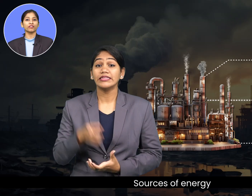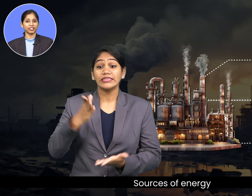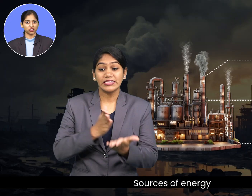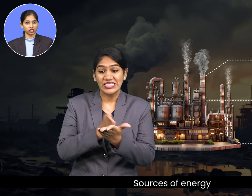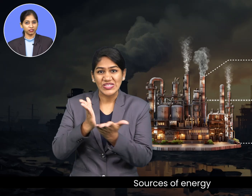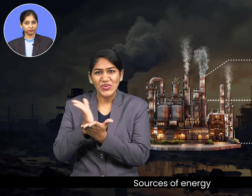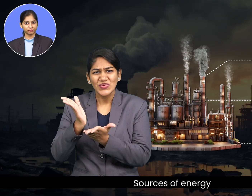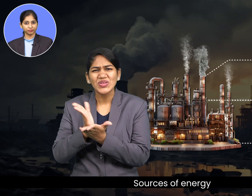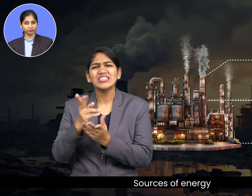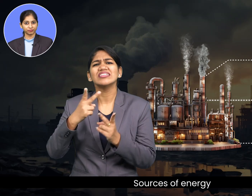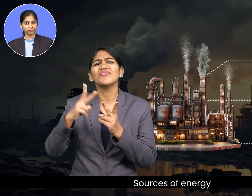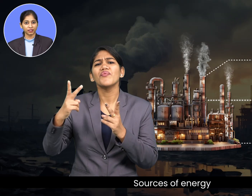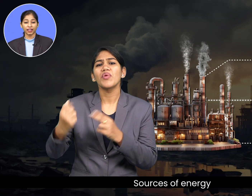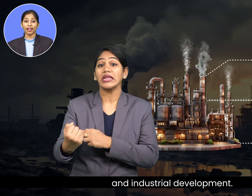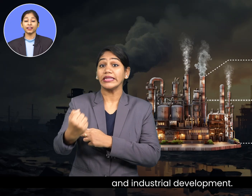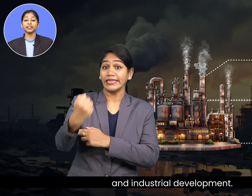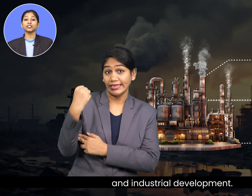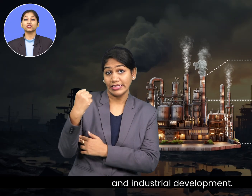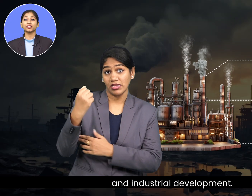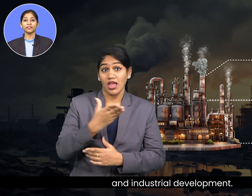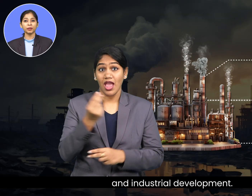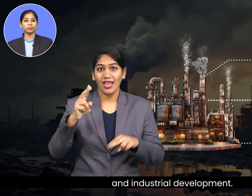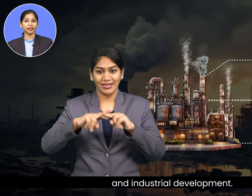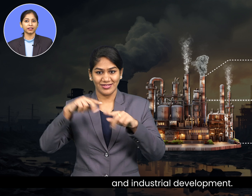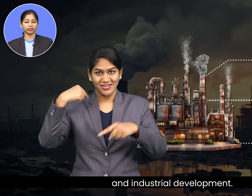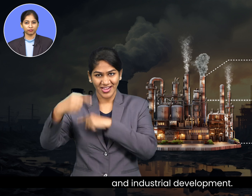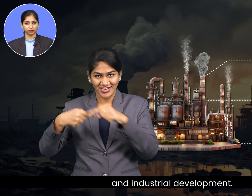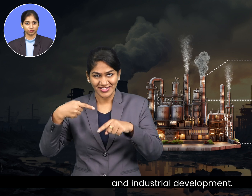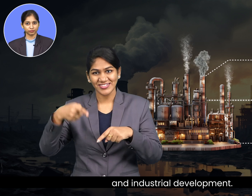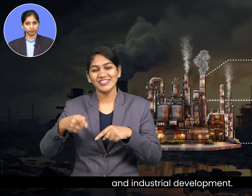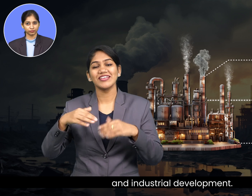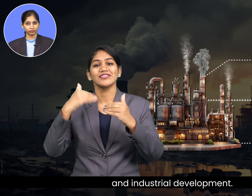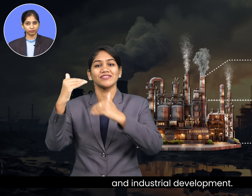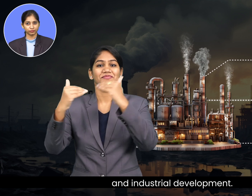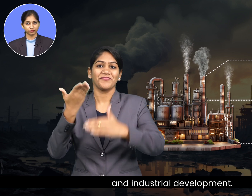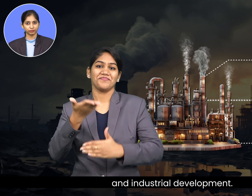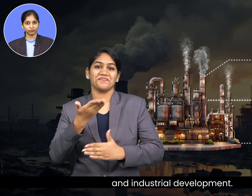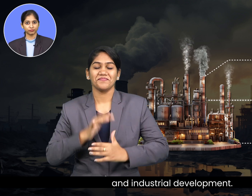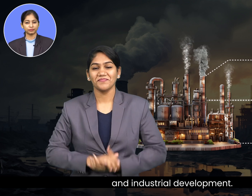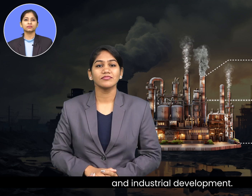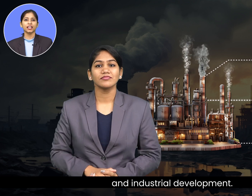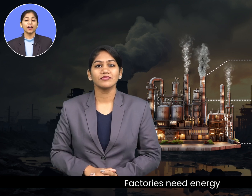Sources of energy and industrial development.